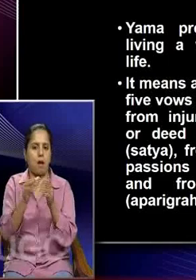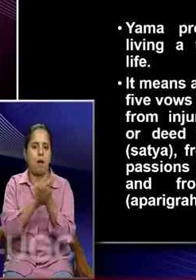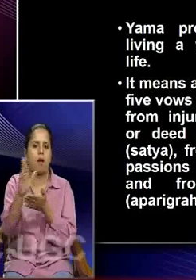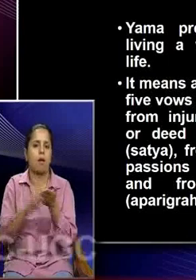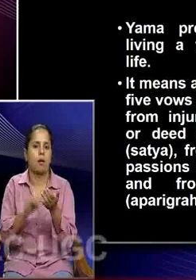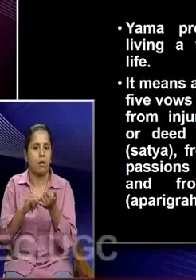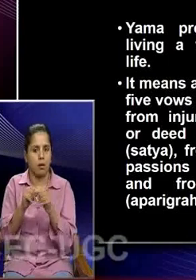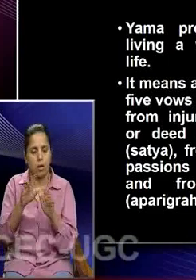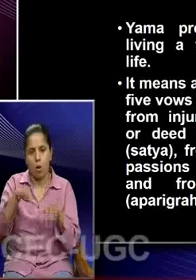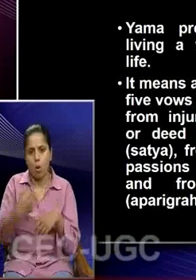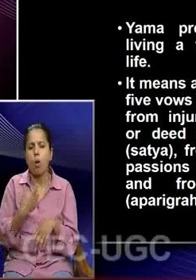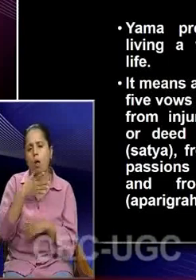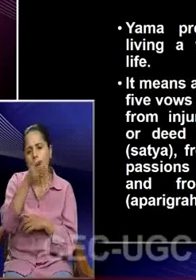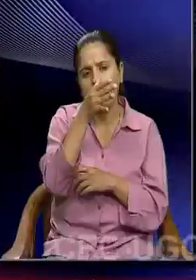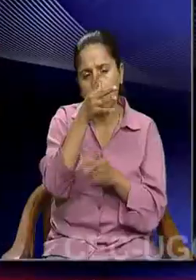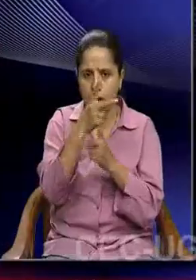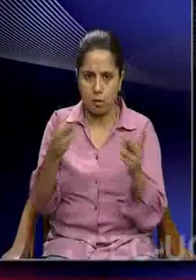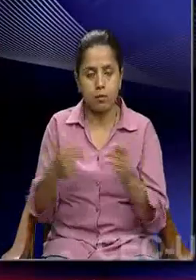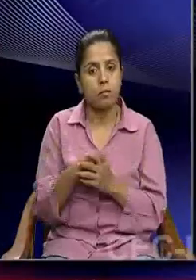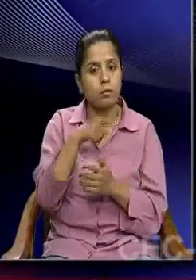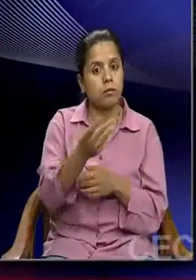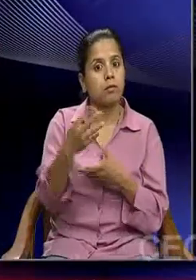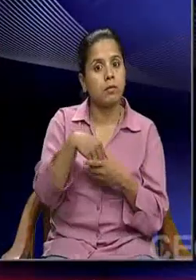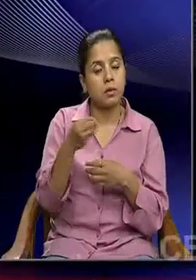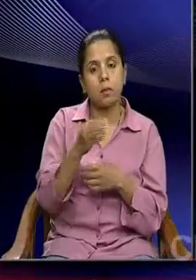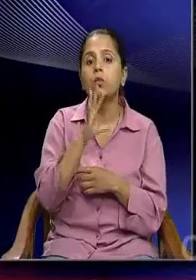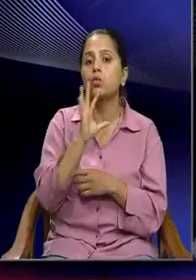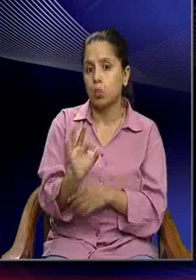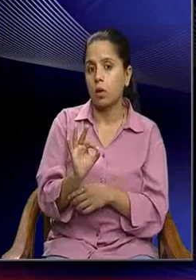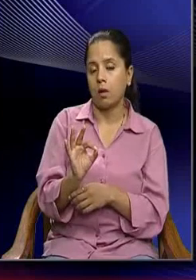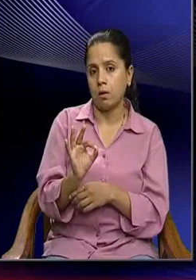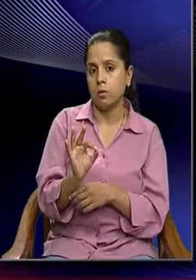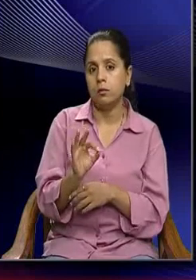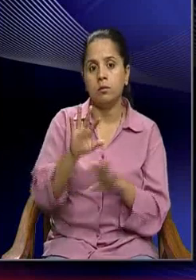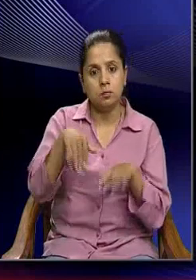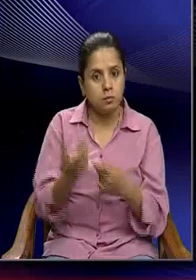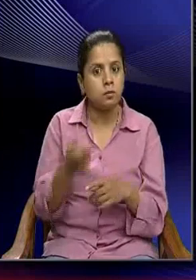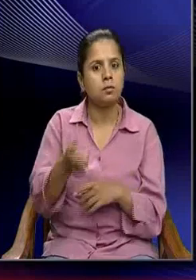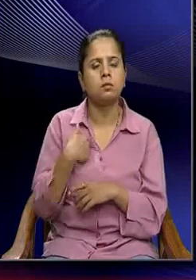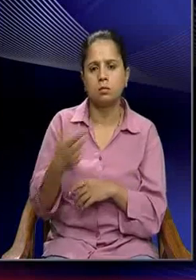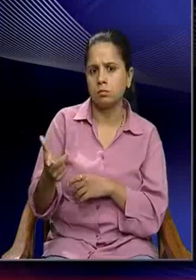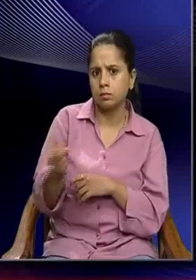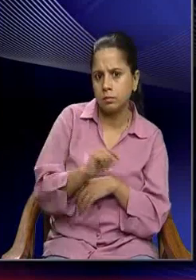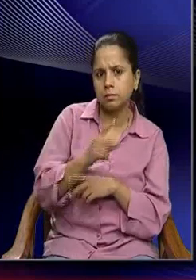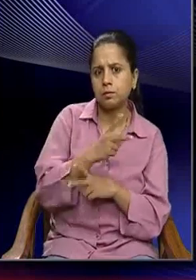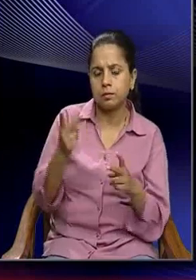or falsehood, which includes satya, or from stealing,